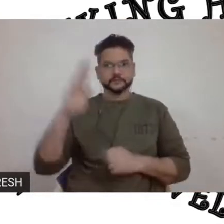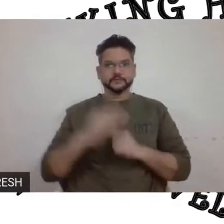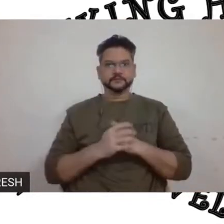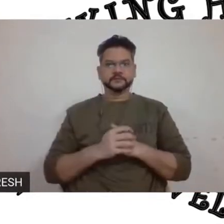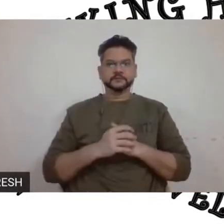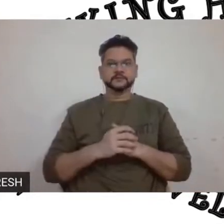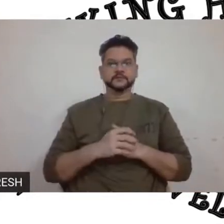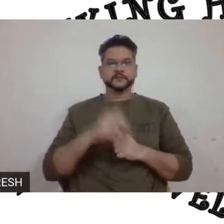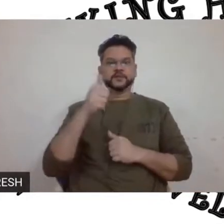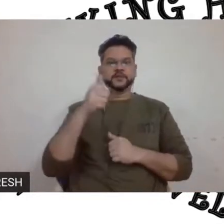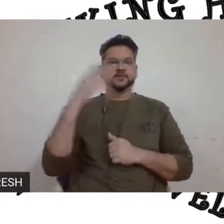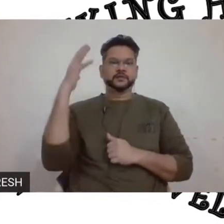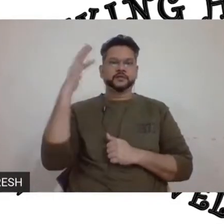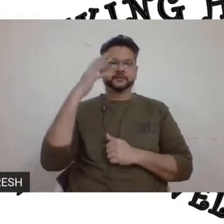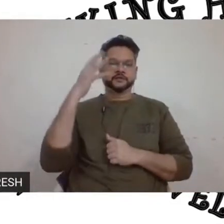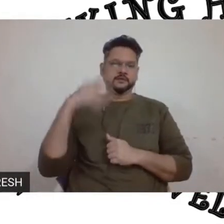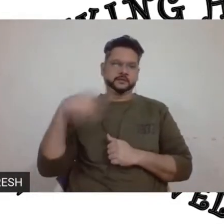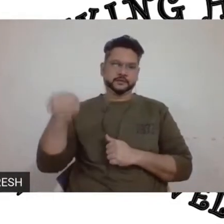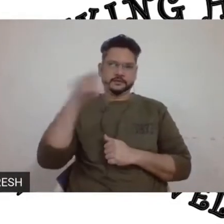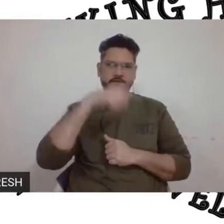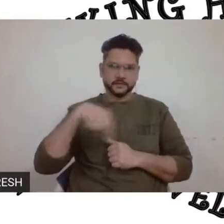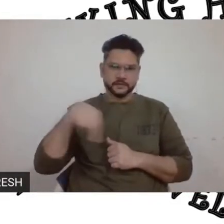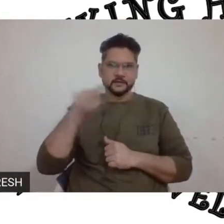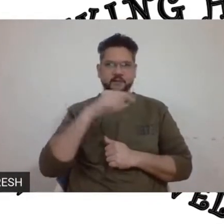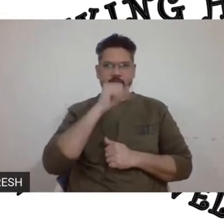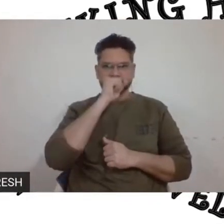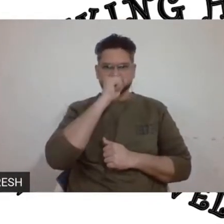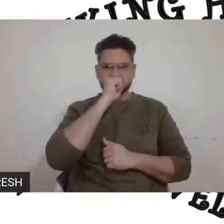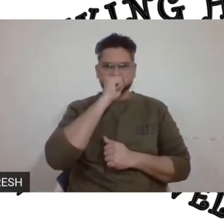Hello, good afternoon, everyone.